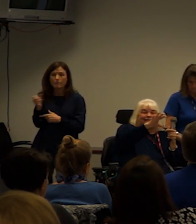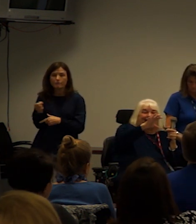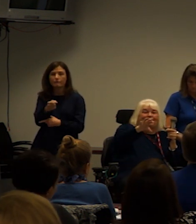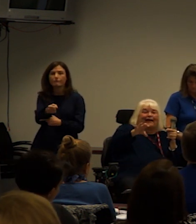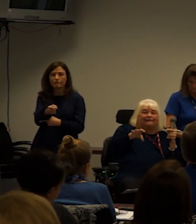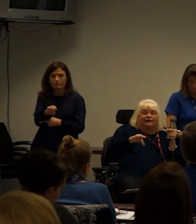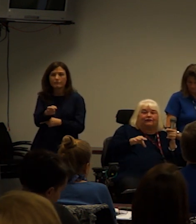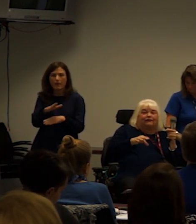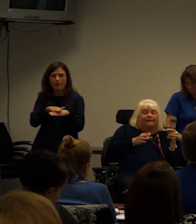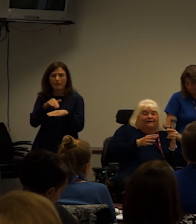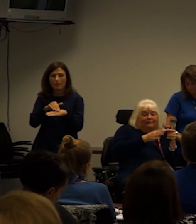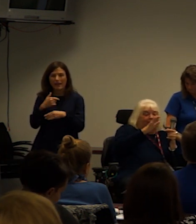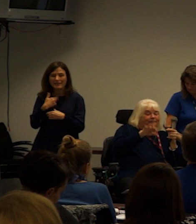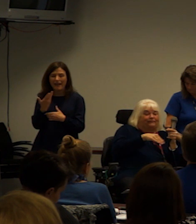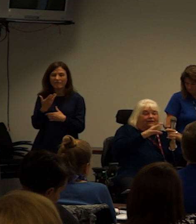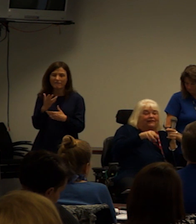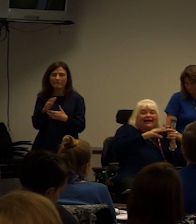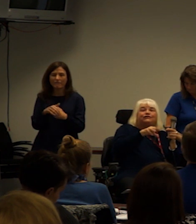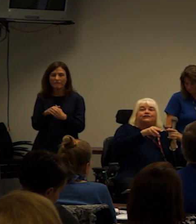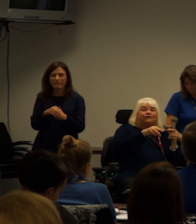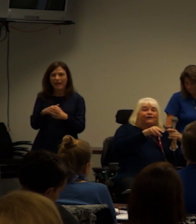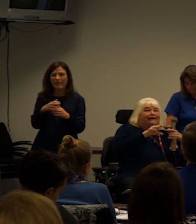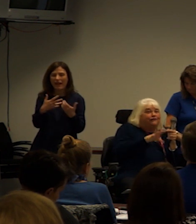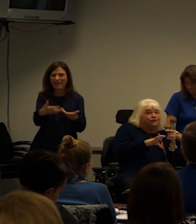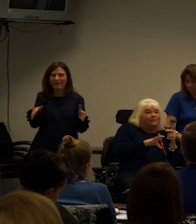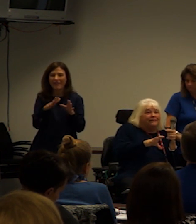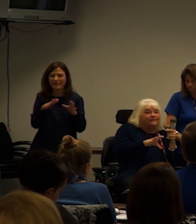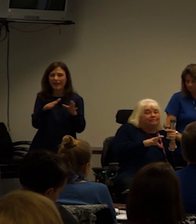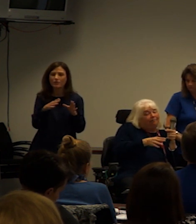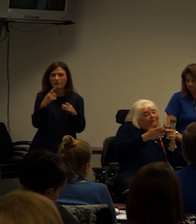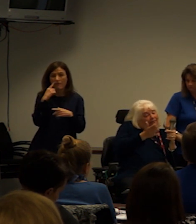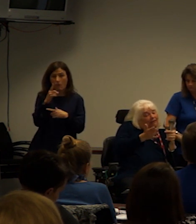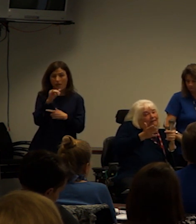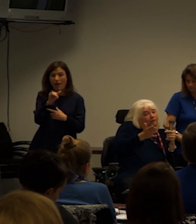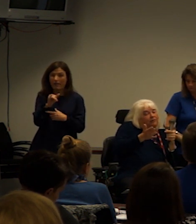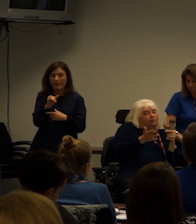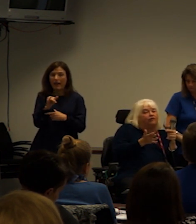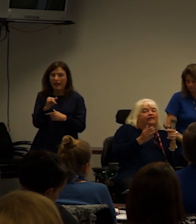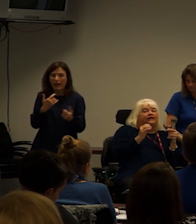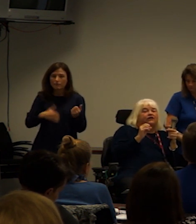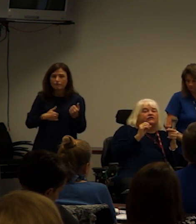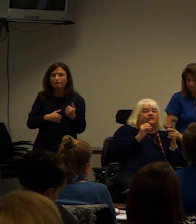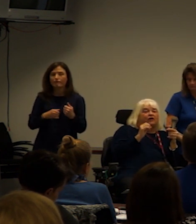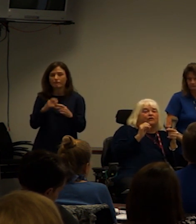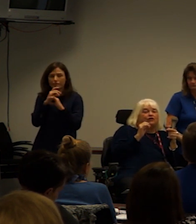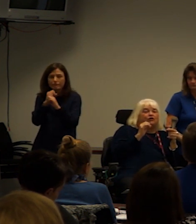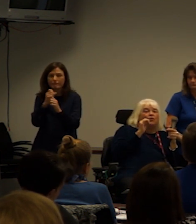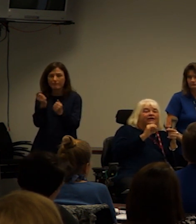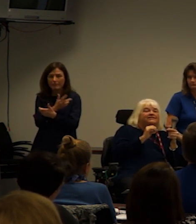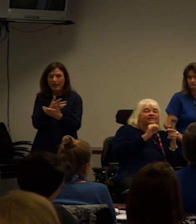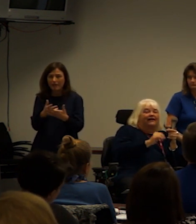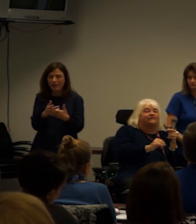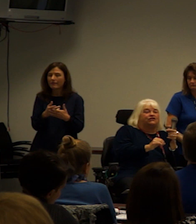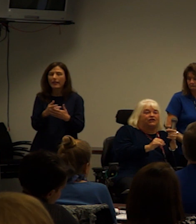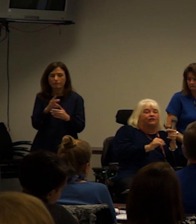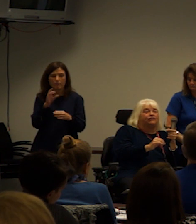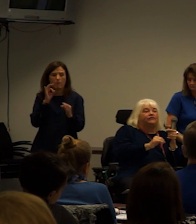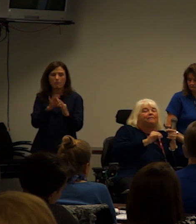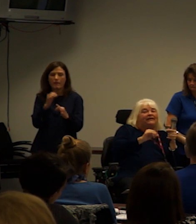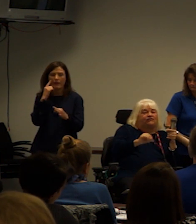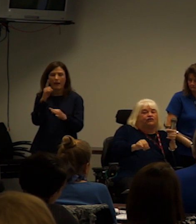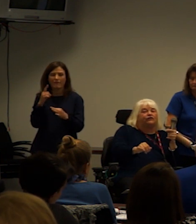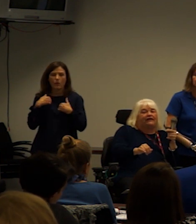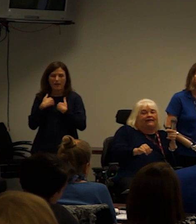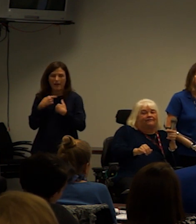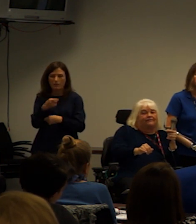a place to put the pets, and they had the little cages for the instruments. Mm-hmm. they thought that would be perfect. So you want to select a shelter